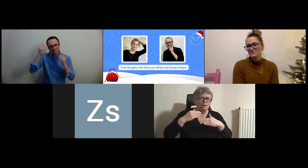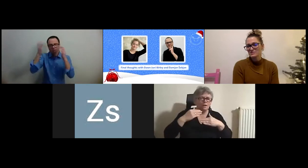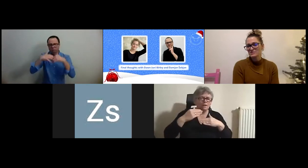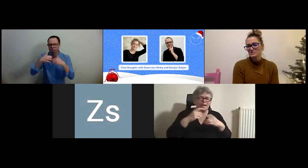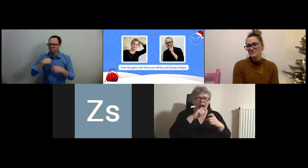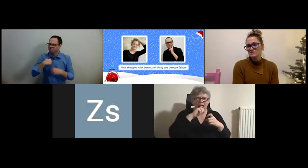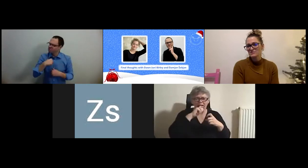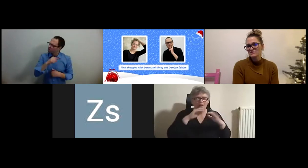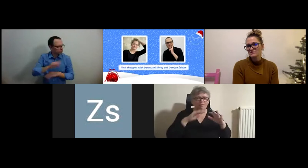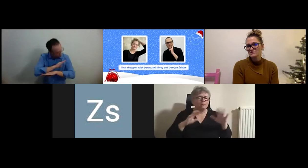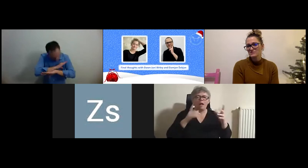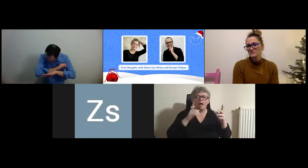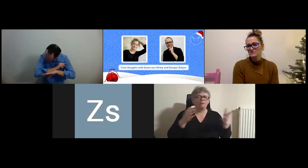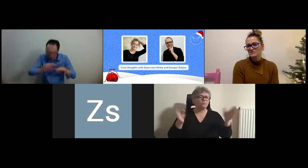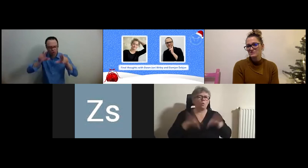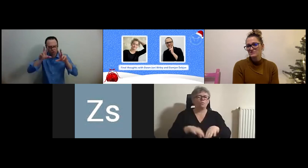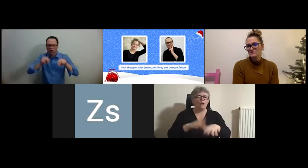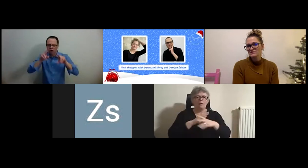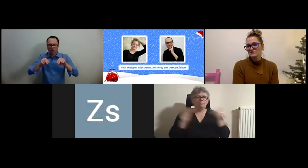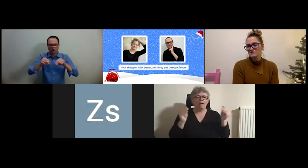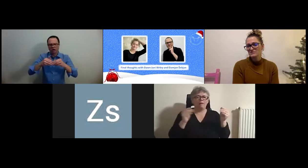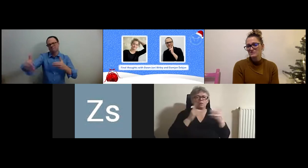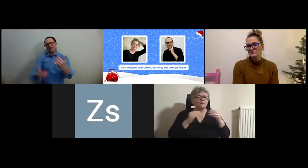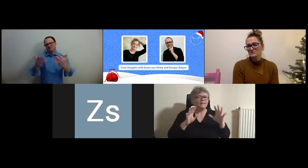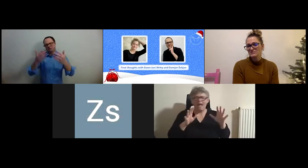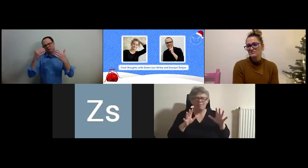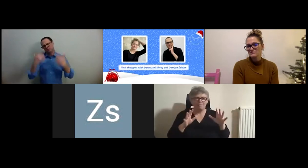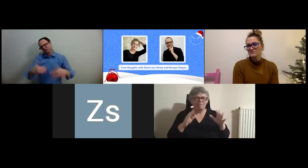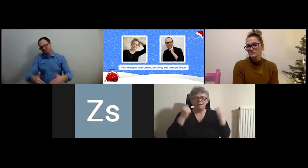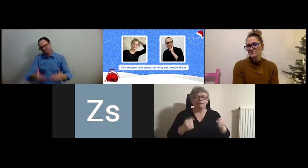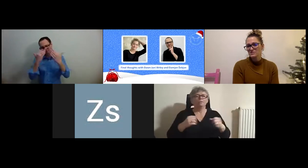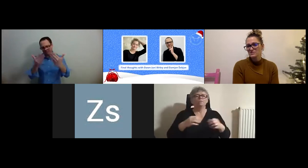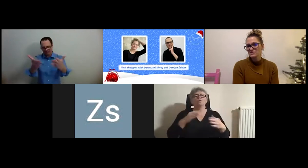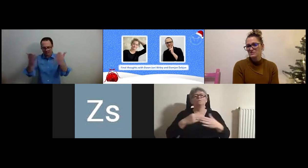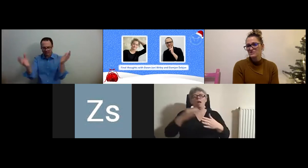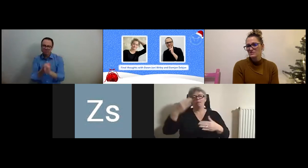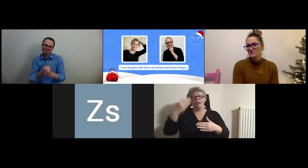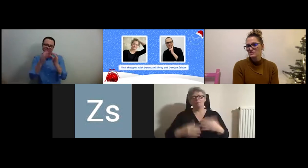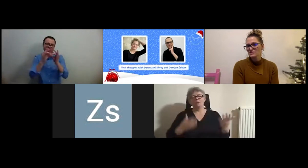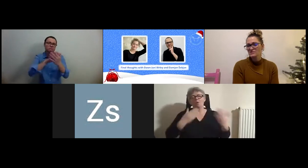would continue volunteering. By September, I was